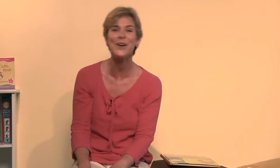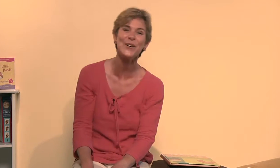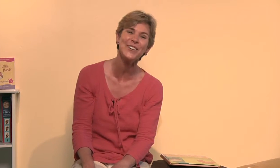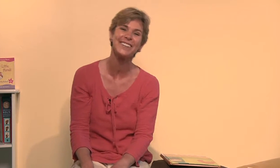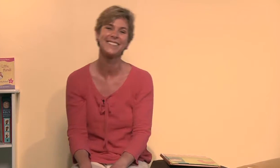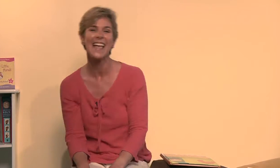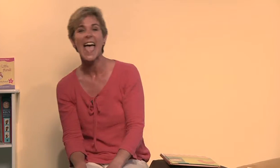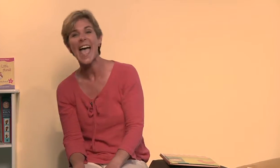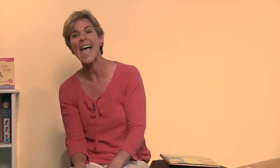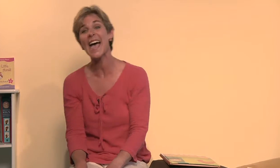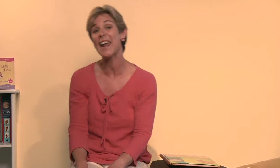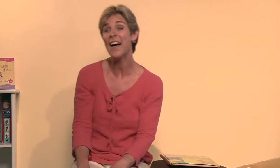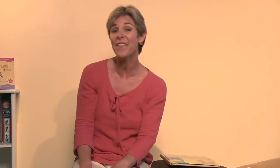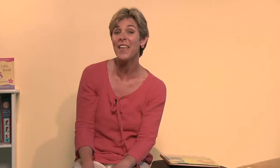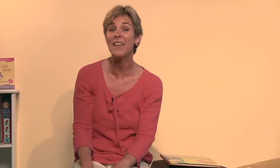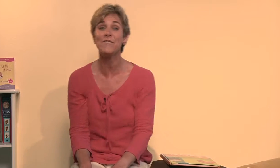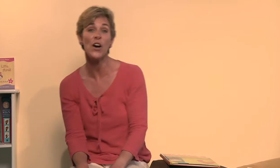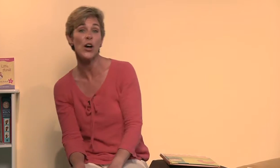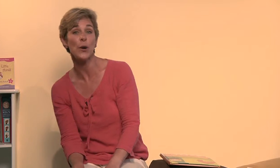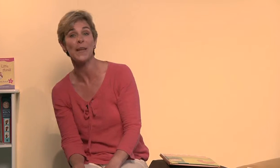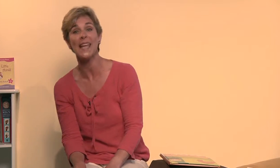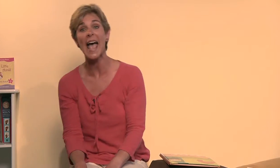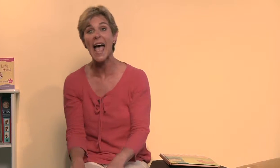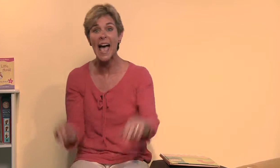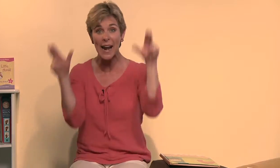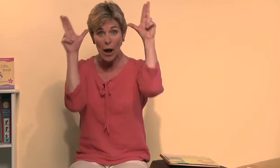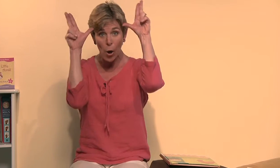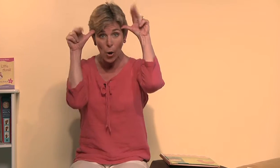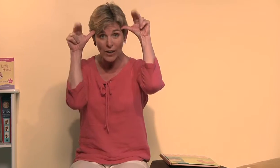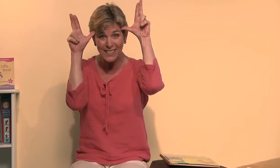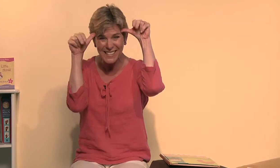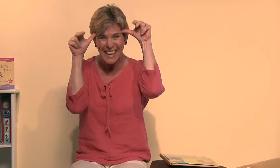E-I-E-I-O. And on that farm he had a horse,